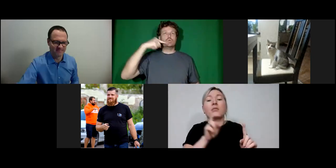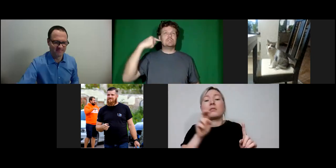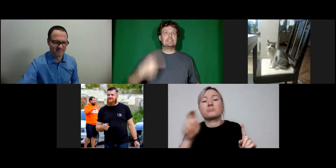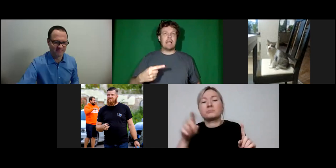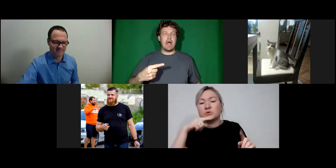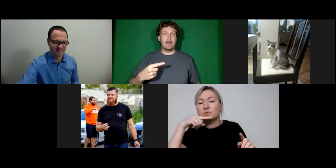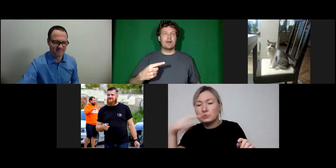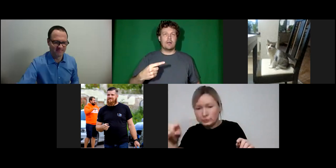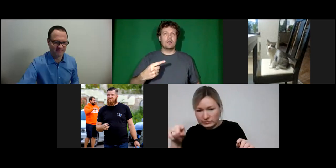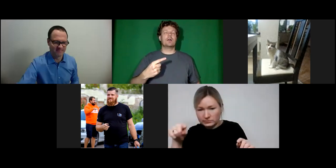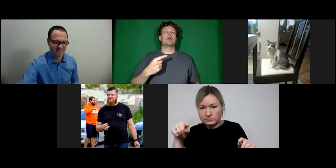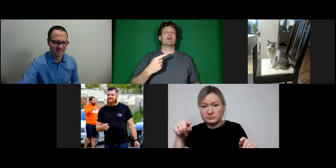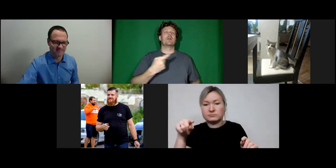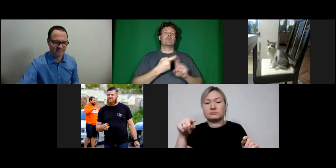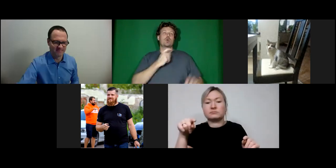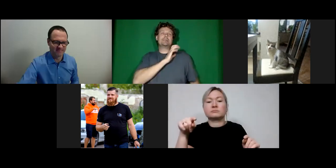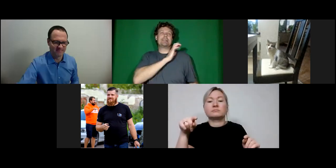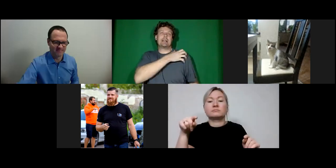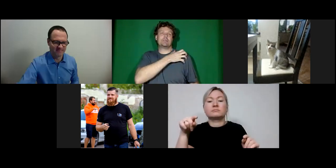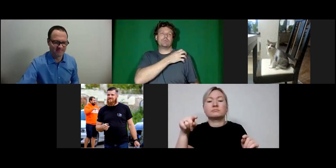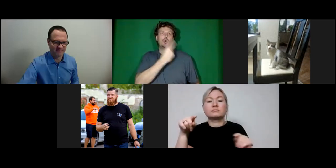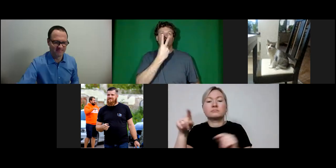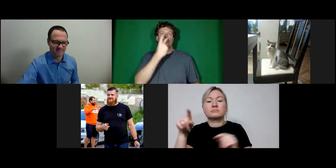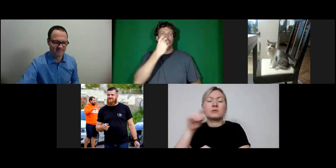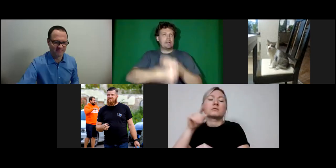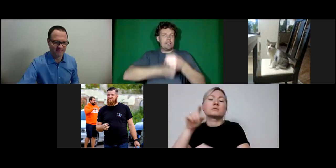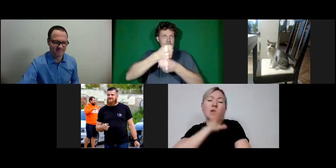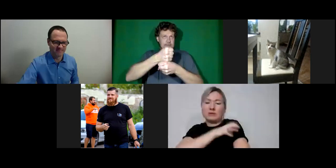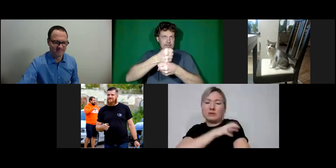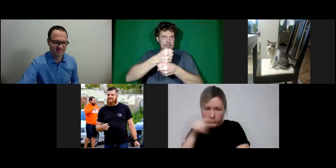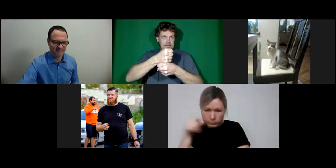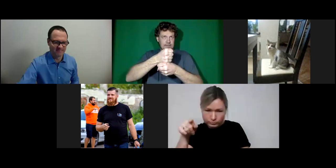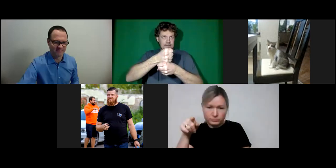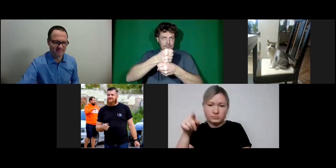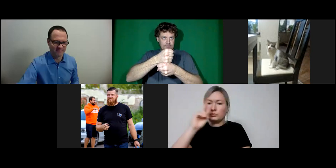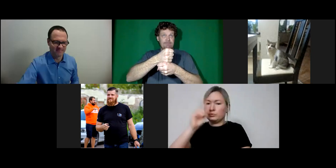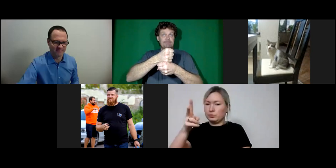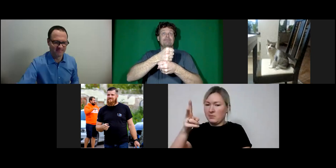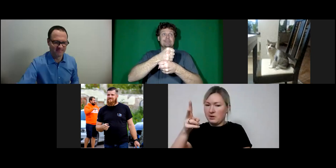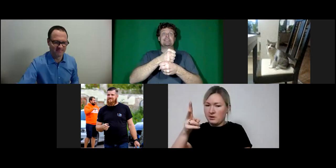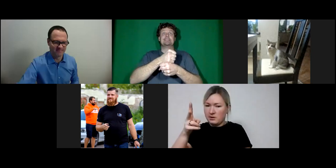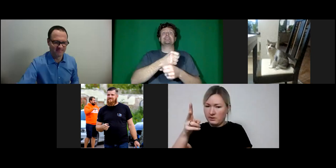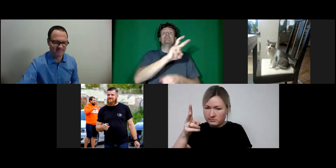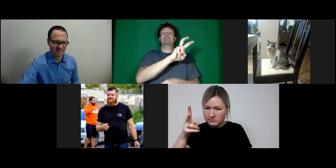from there, I moved on to playing in Russia from St. Petersburg for 2 years.